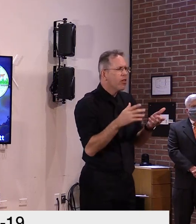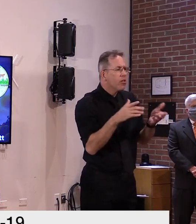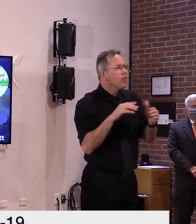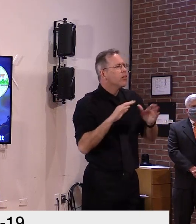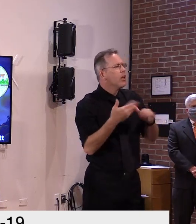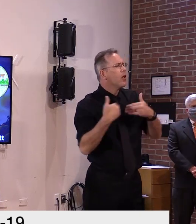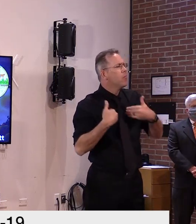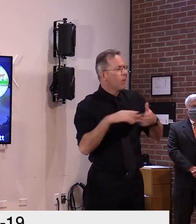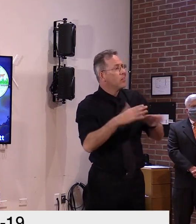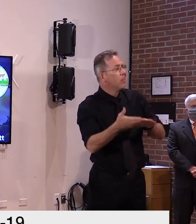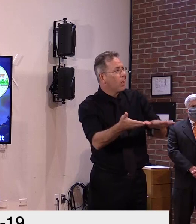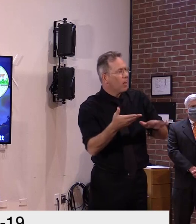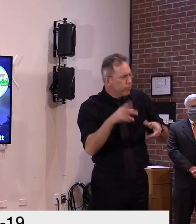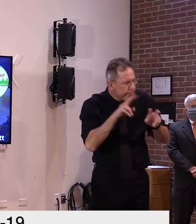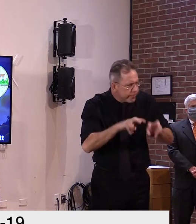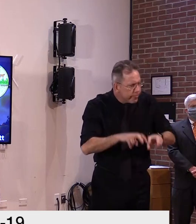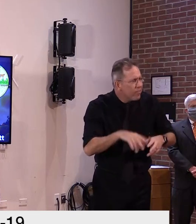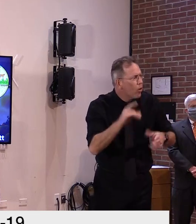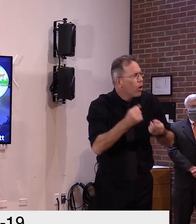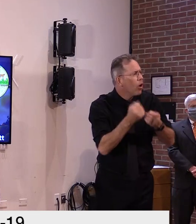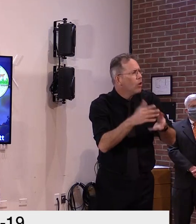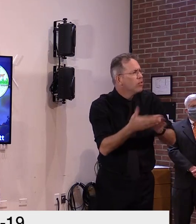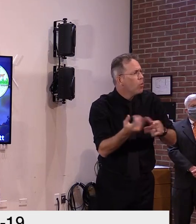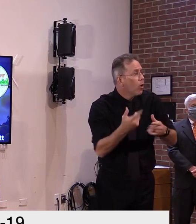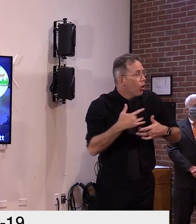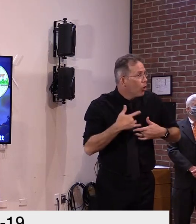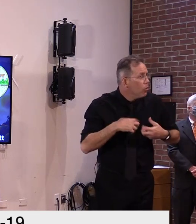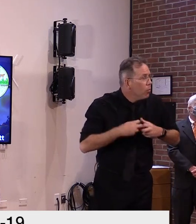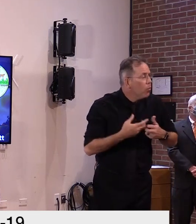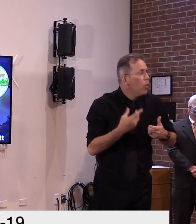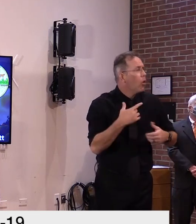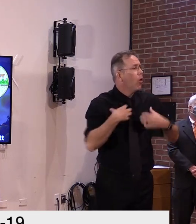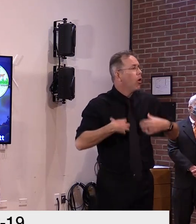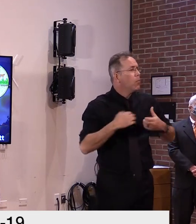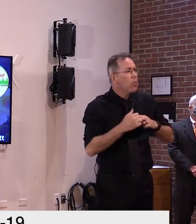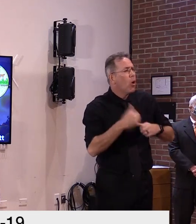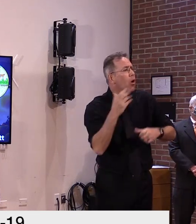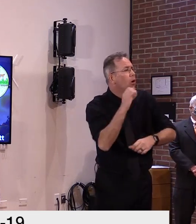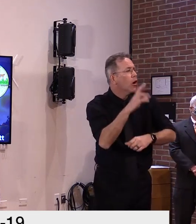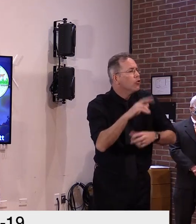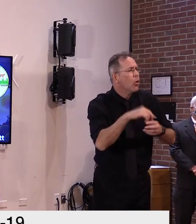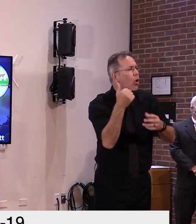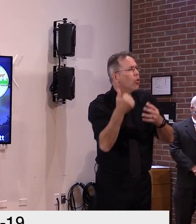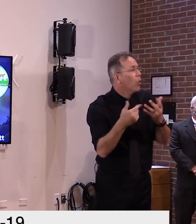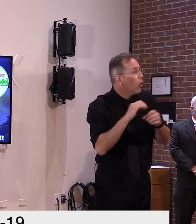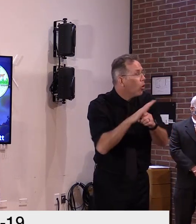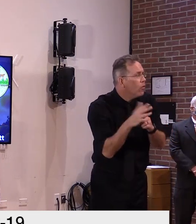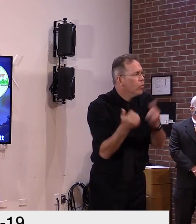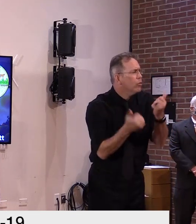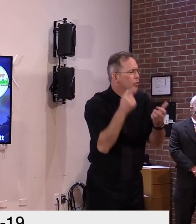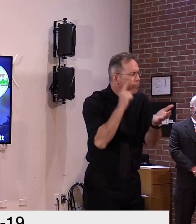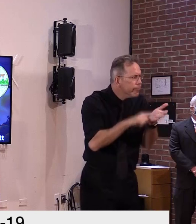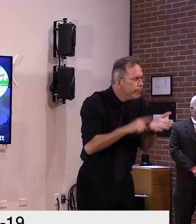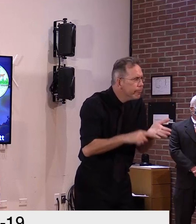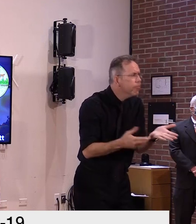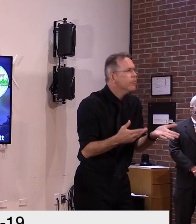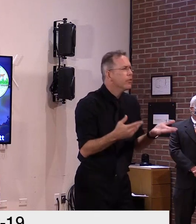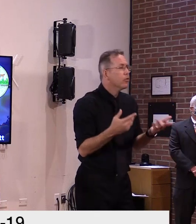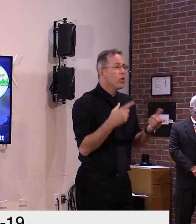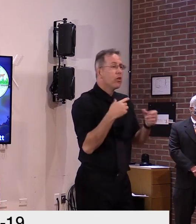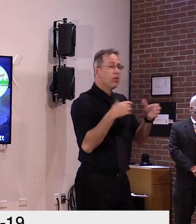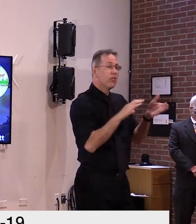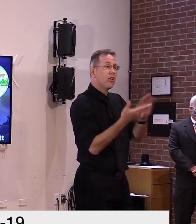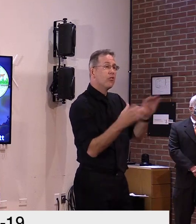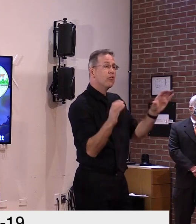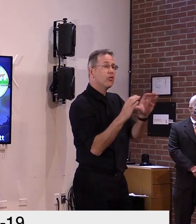whatever, to just get a COVID test before the death certificate is finalized. So that if COVID could have played a role,